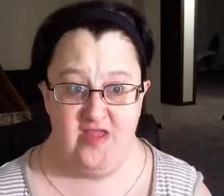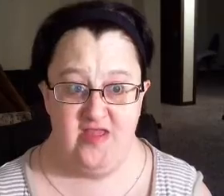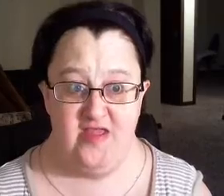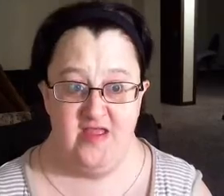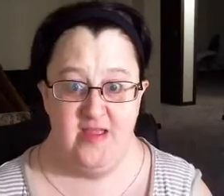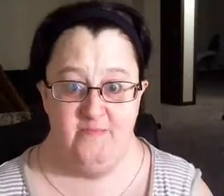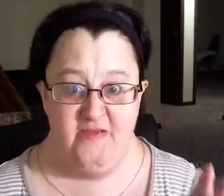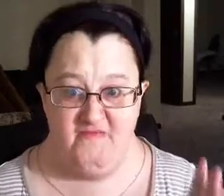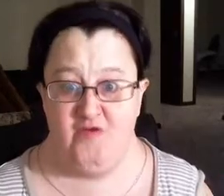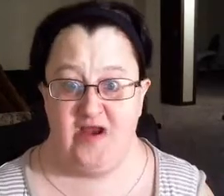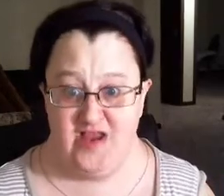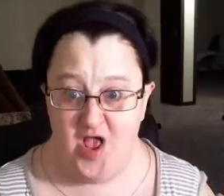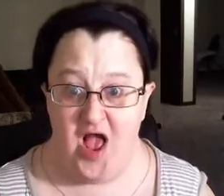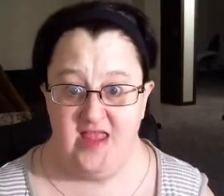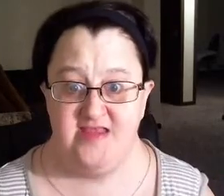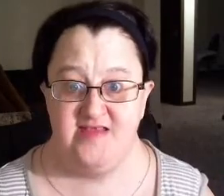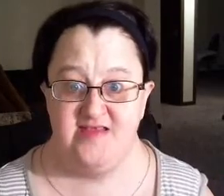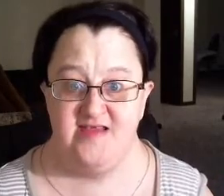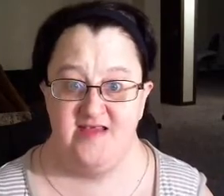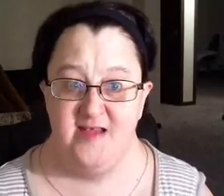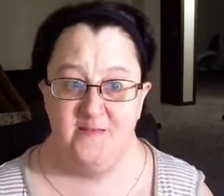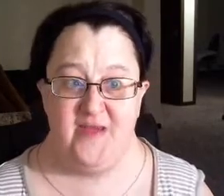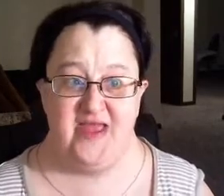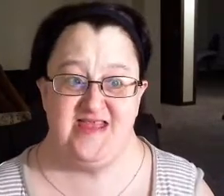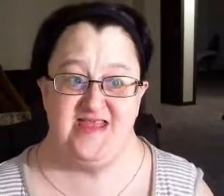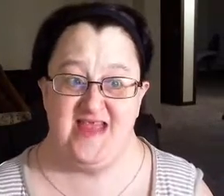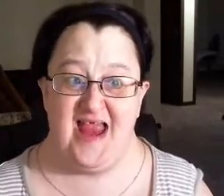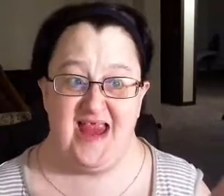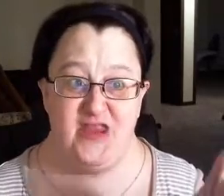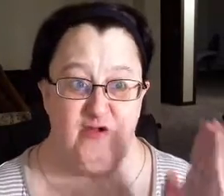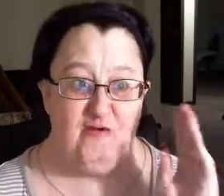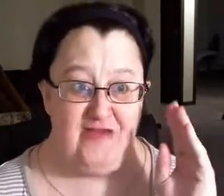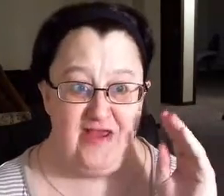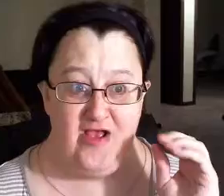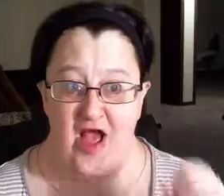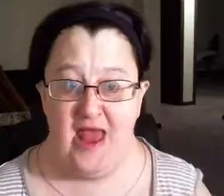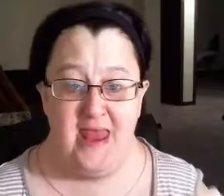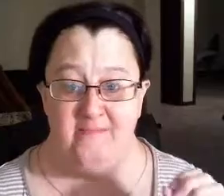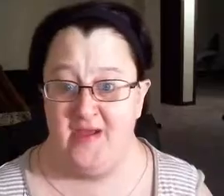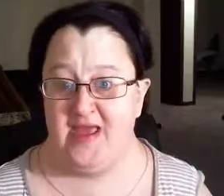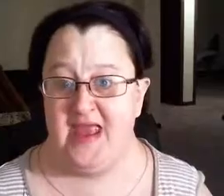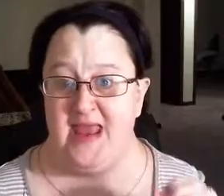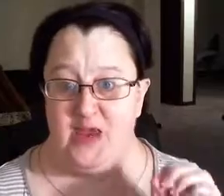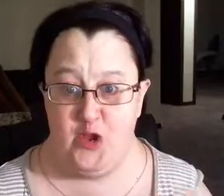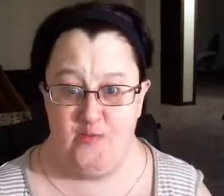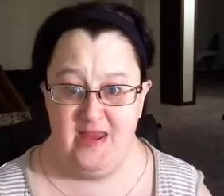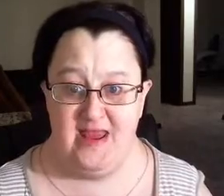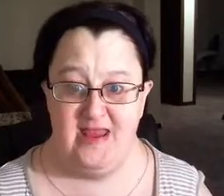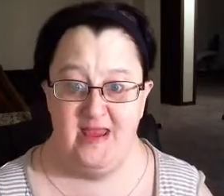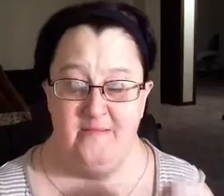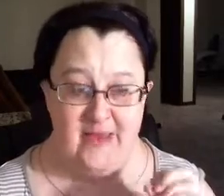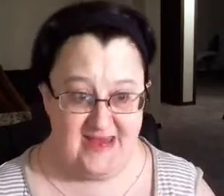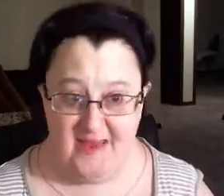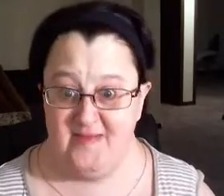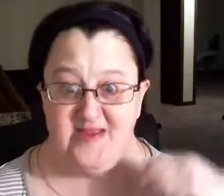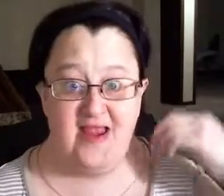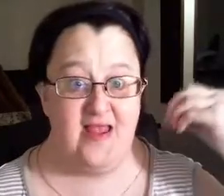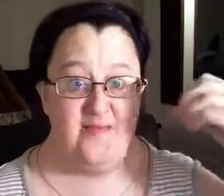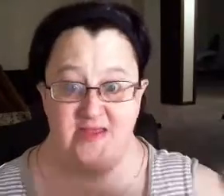before it gets hot because it's like it's already hot and muggy and humid by the time the sun comes